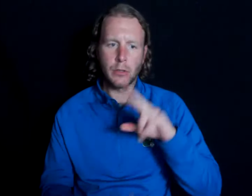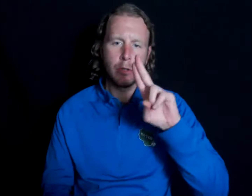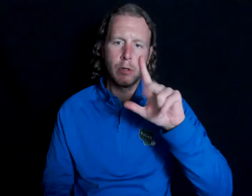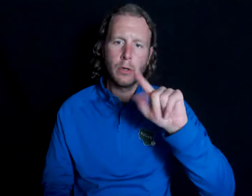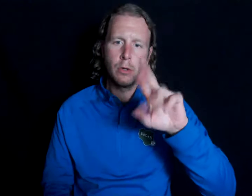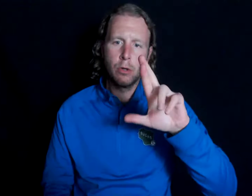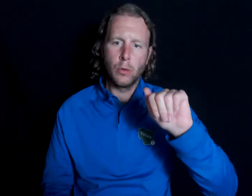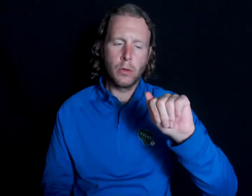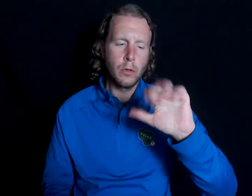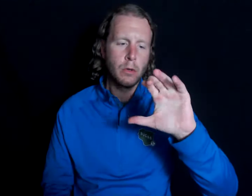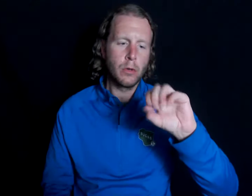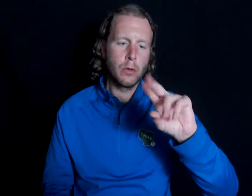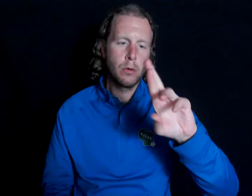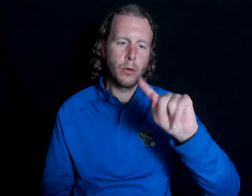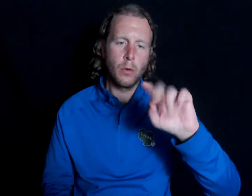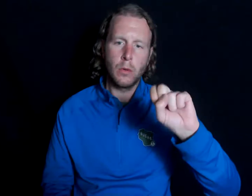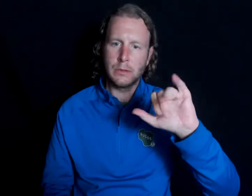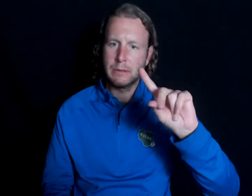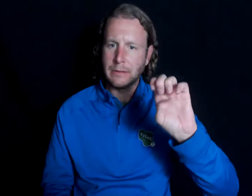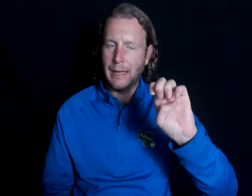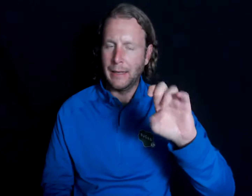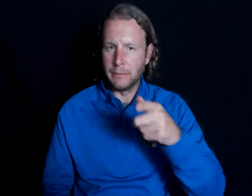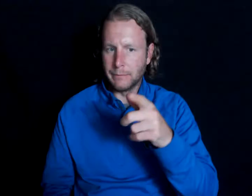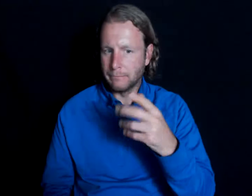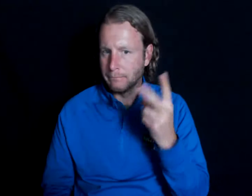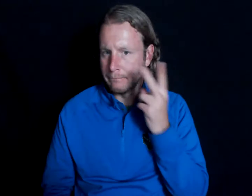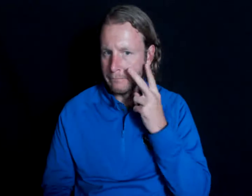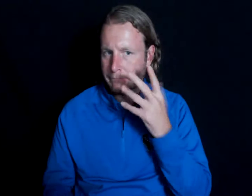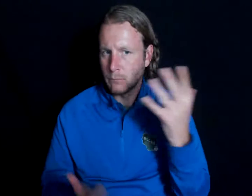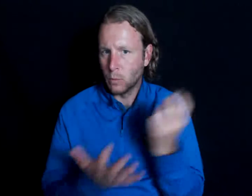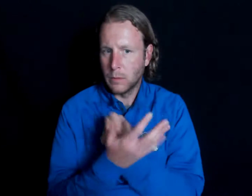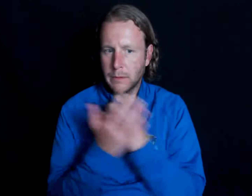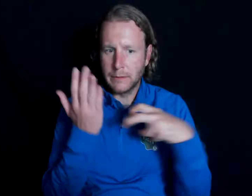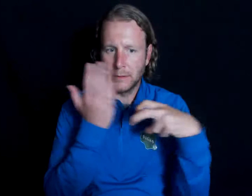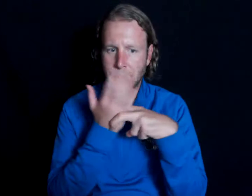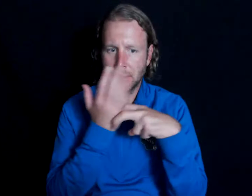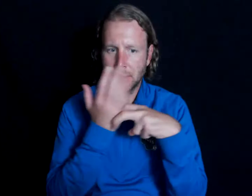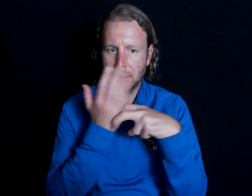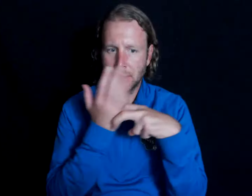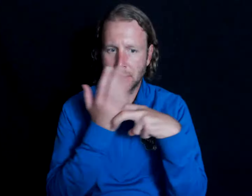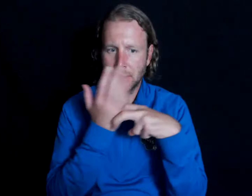tickets. Yes, that was Bangle in the crowd a little bit earlier.